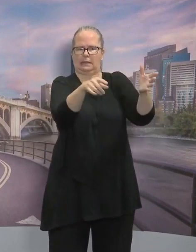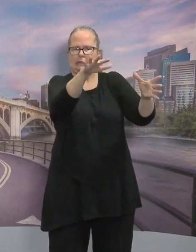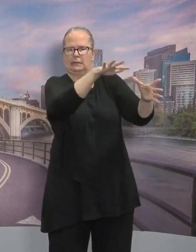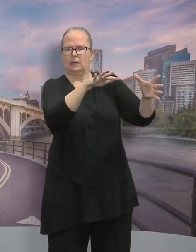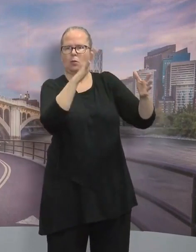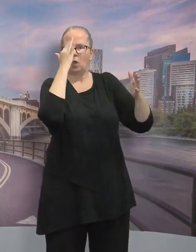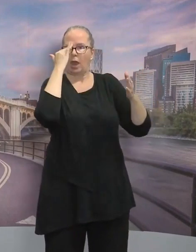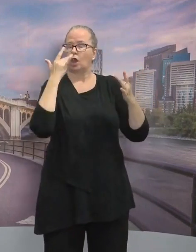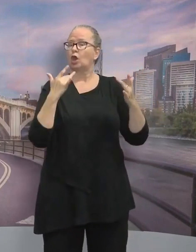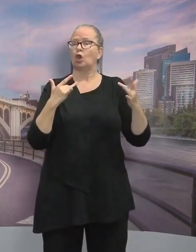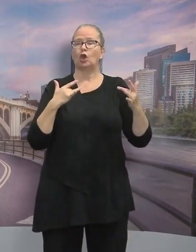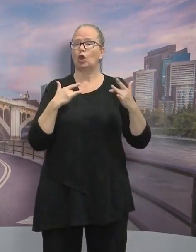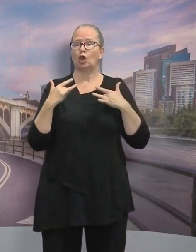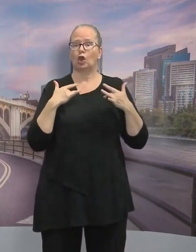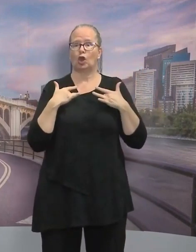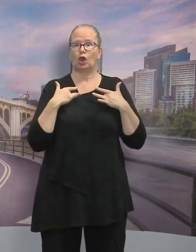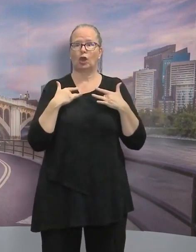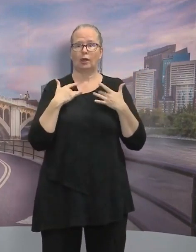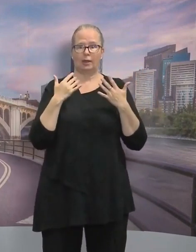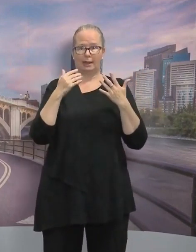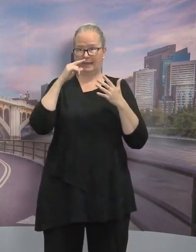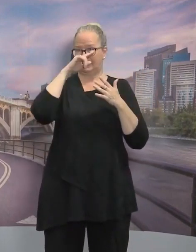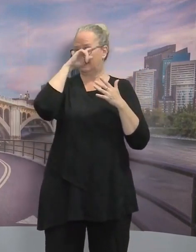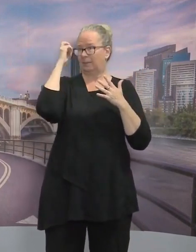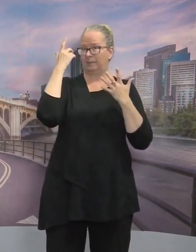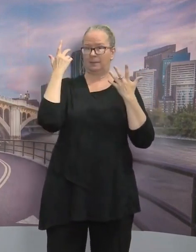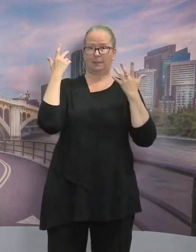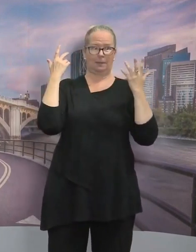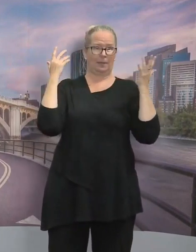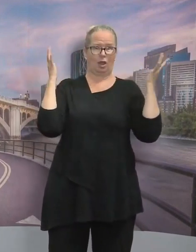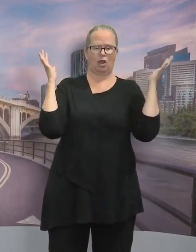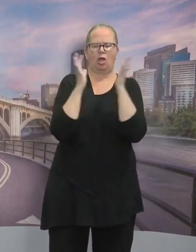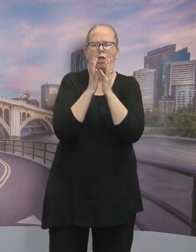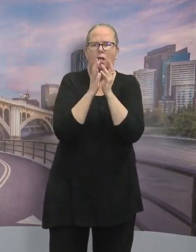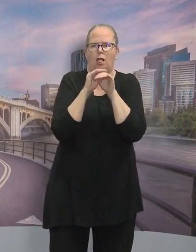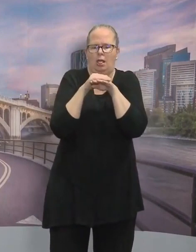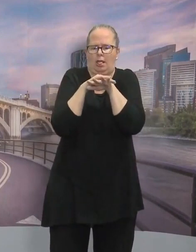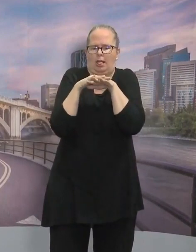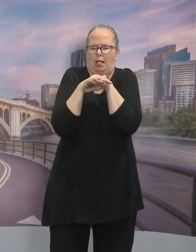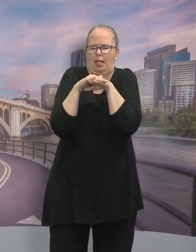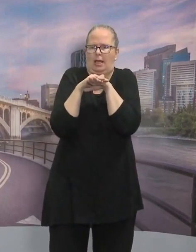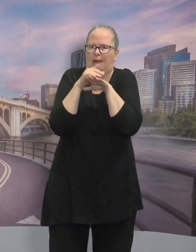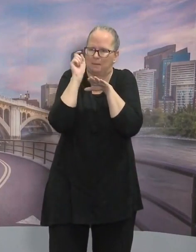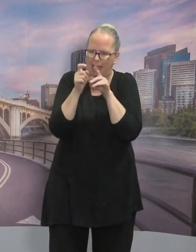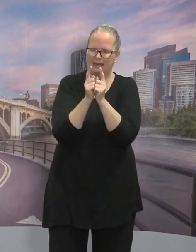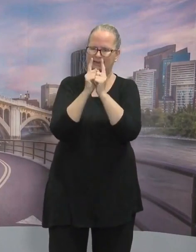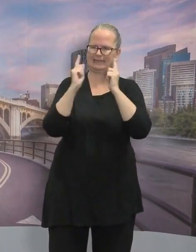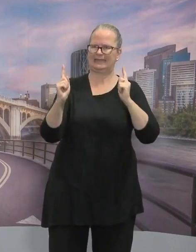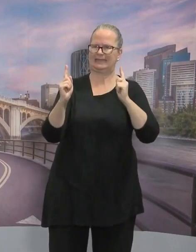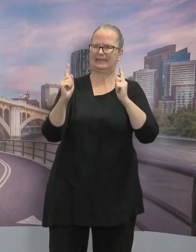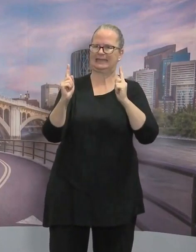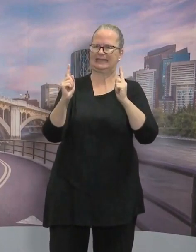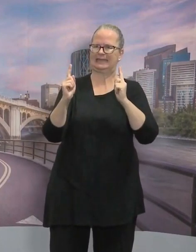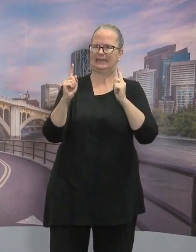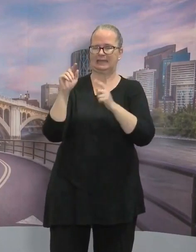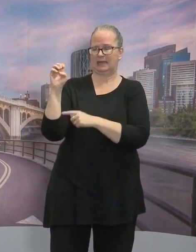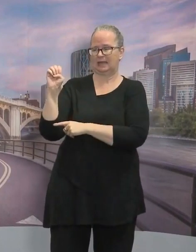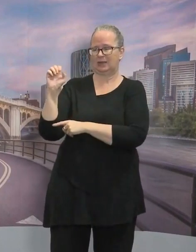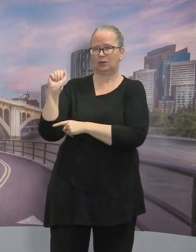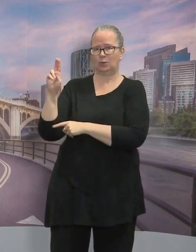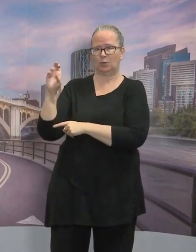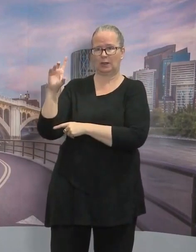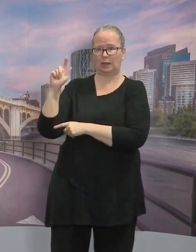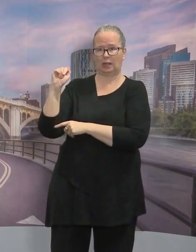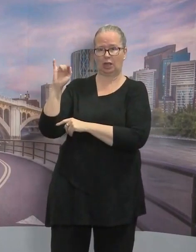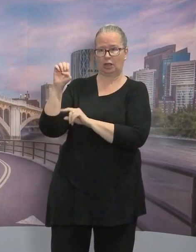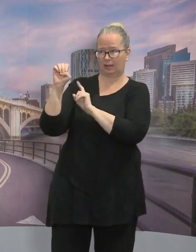many people into one place, which is, of course, the same issue we have, for example, on the Eau Claire pathway. I'm open to having the discussion,